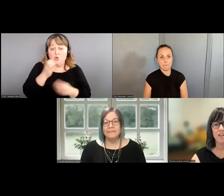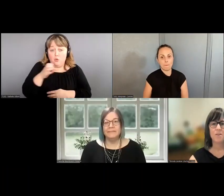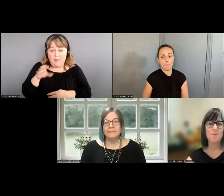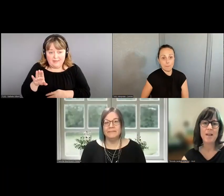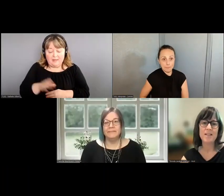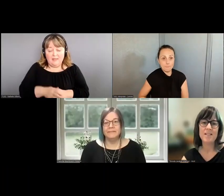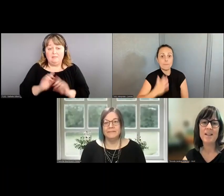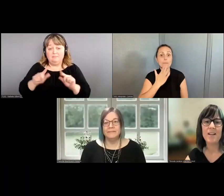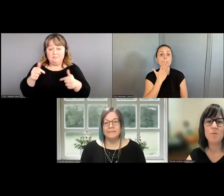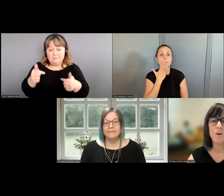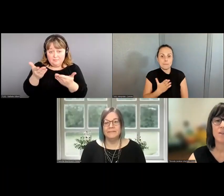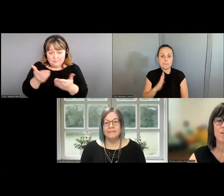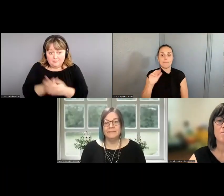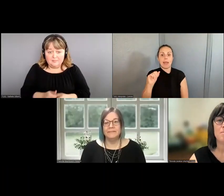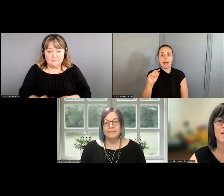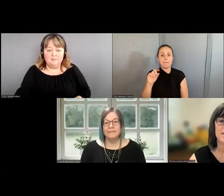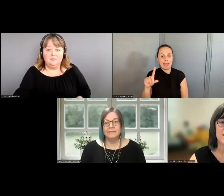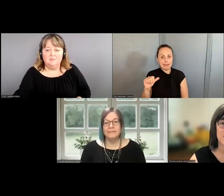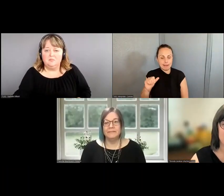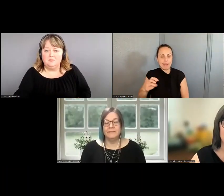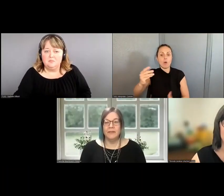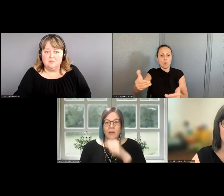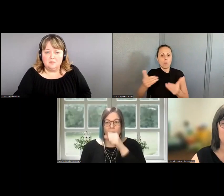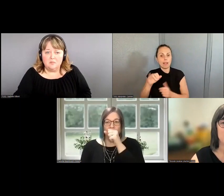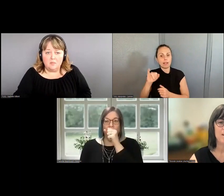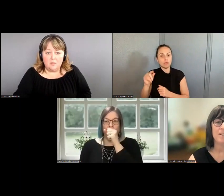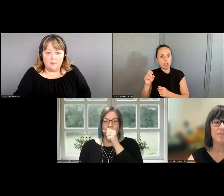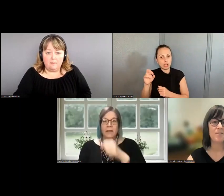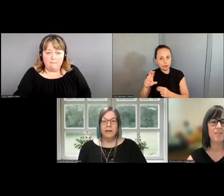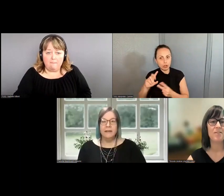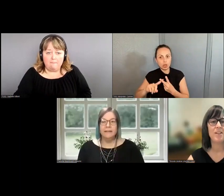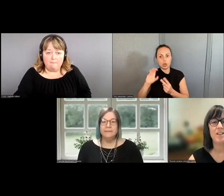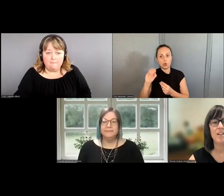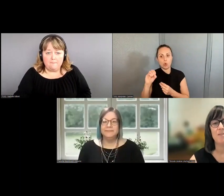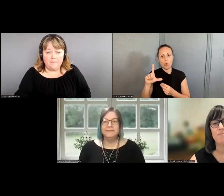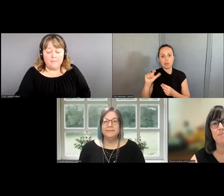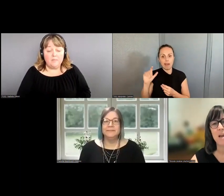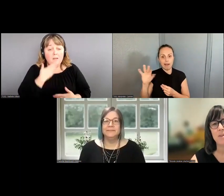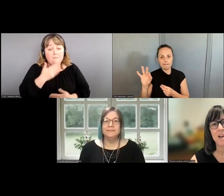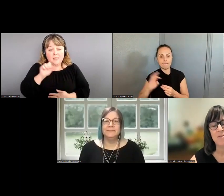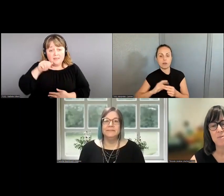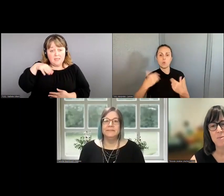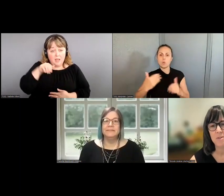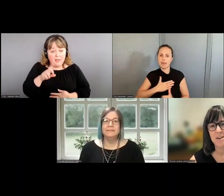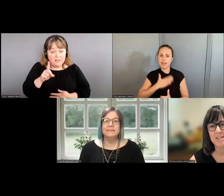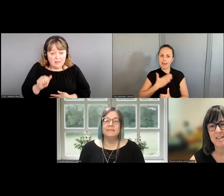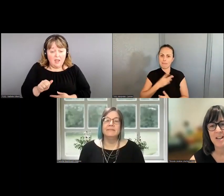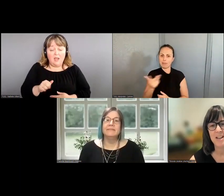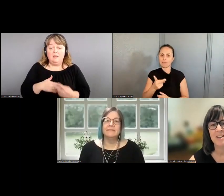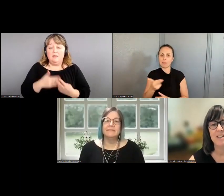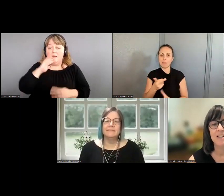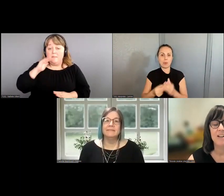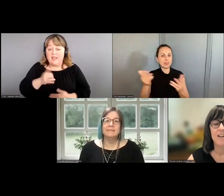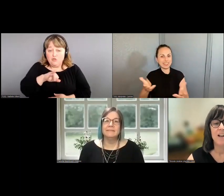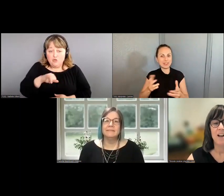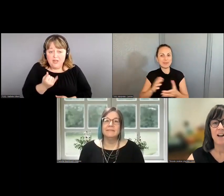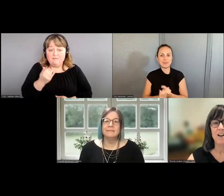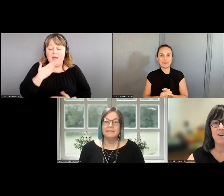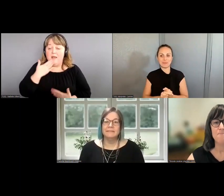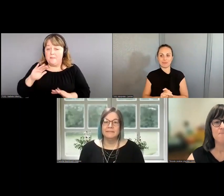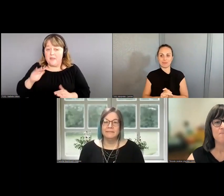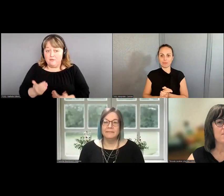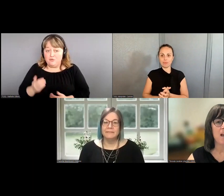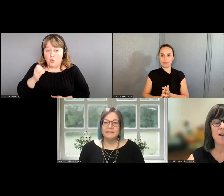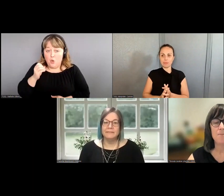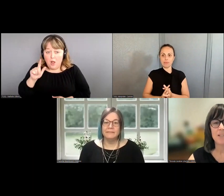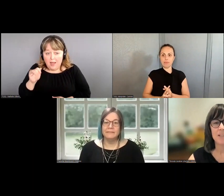Thank you, Amanda, and welcome, Jennifer and Olaf. Very happy to have you both here today.